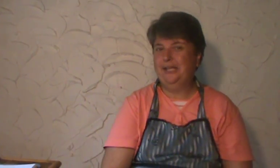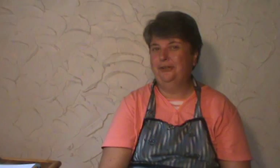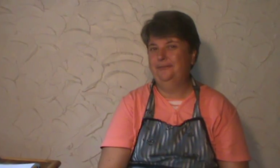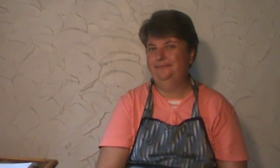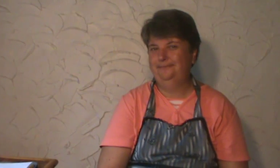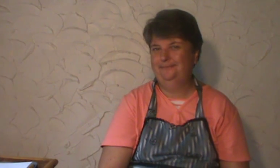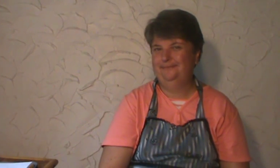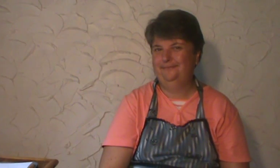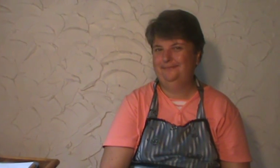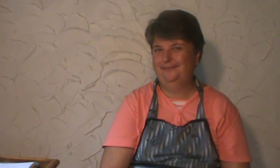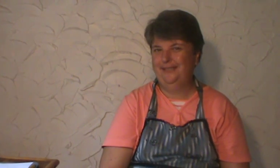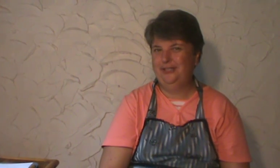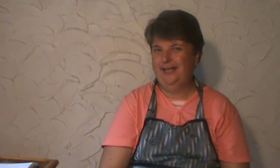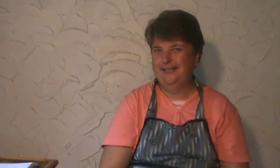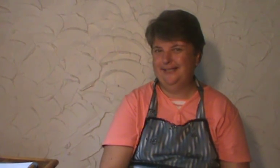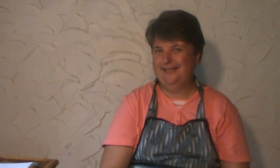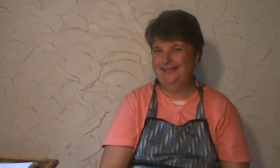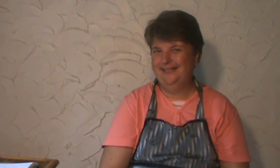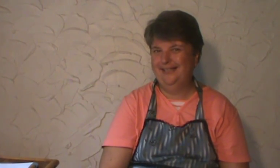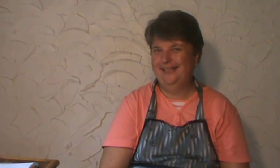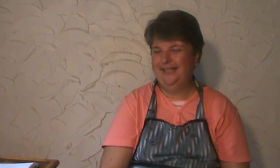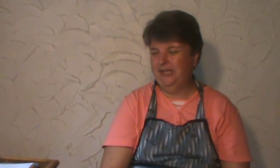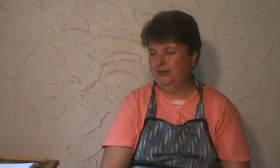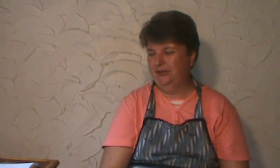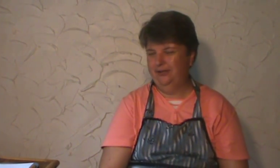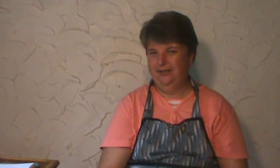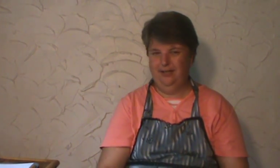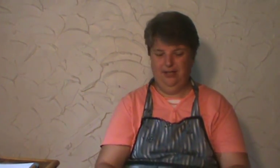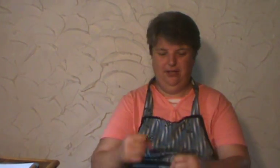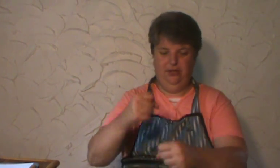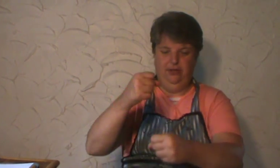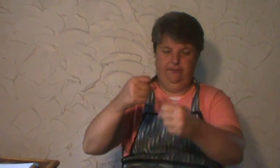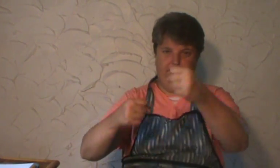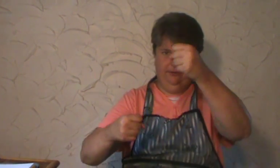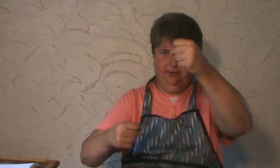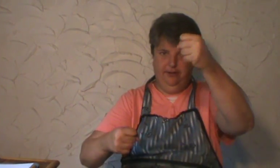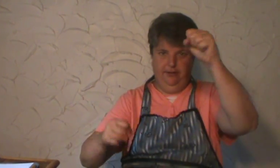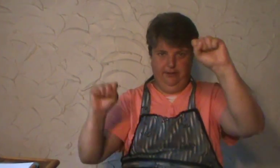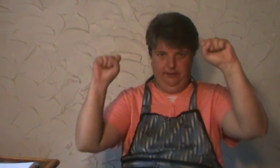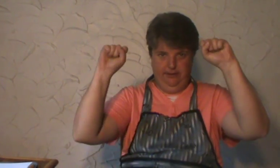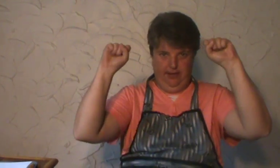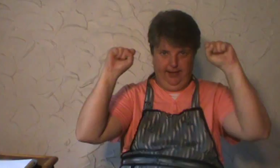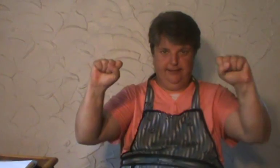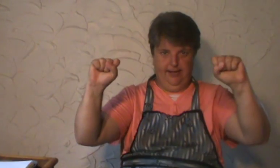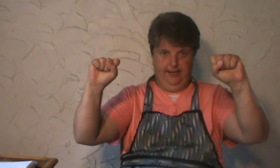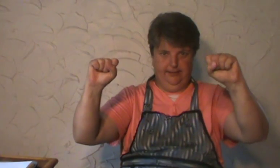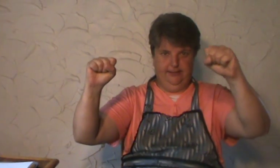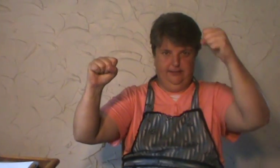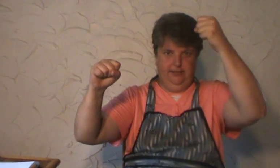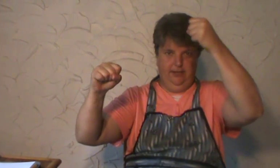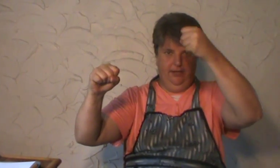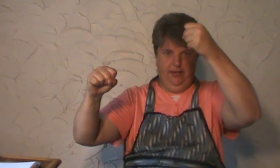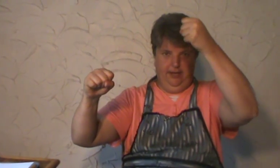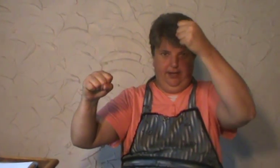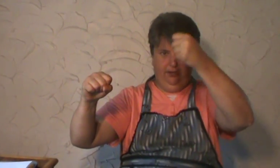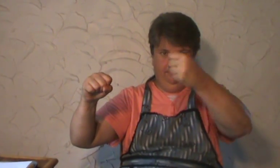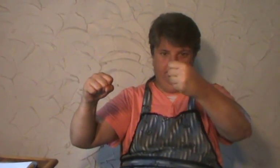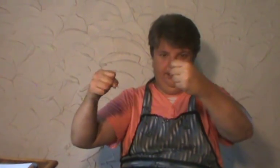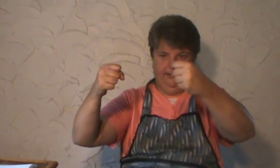Year. Did you guess it? Year. You have your S hands, and you